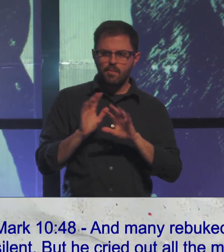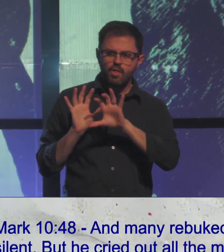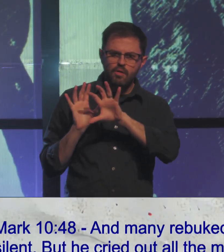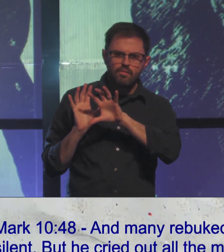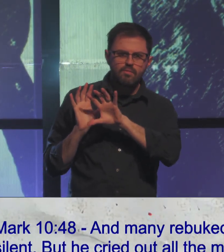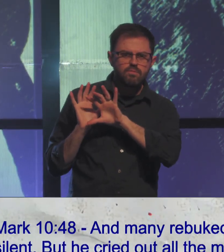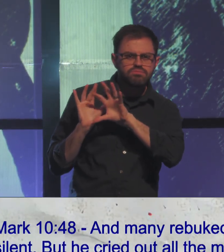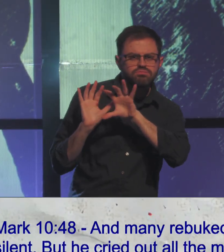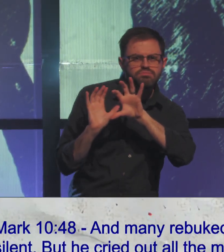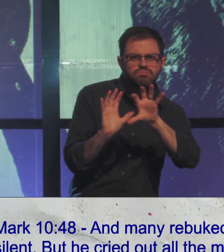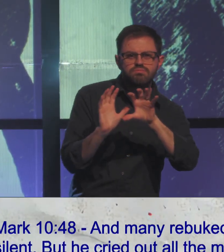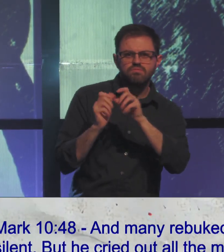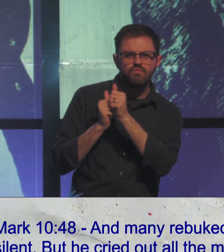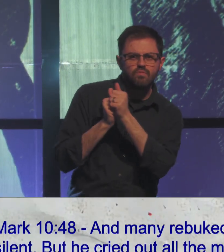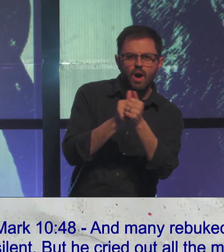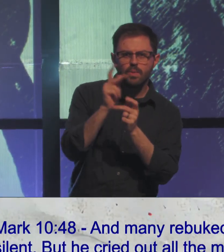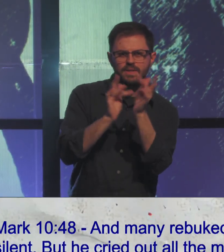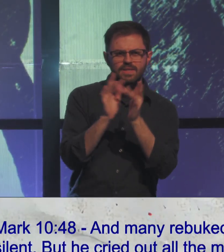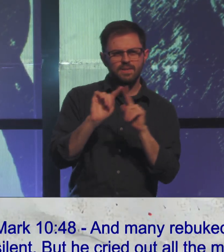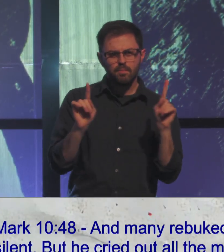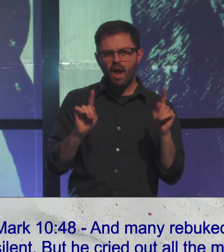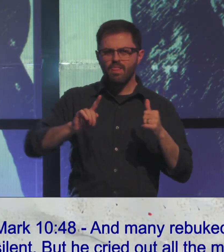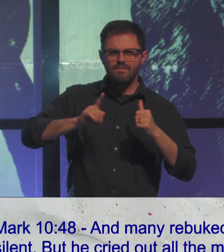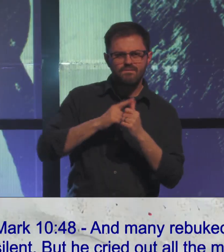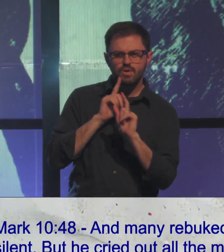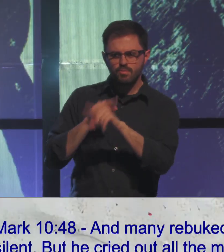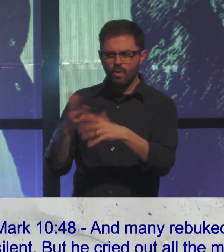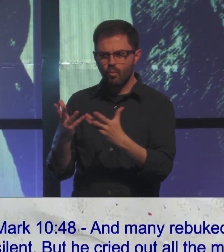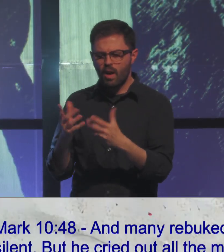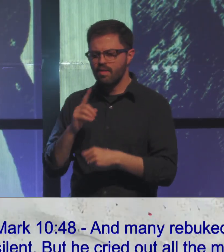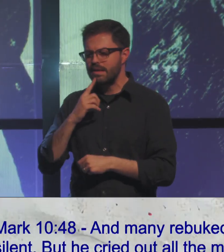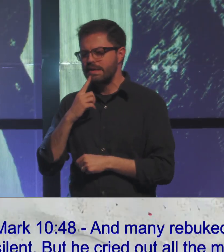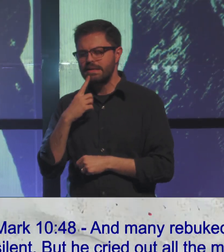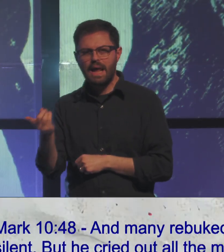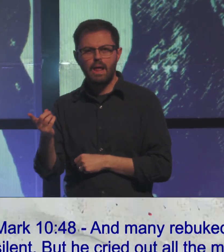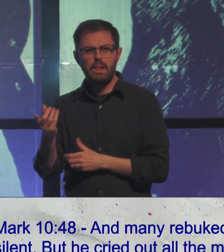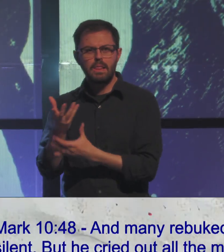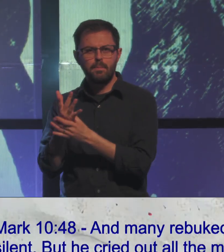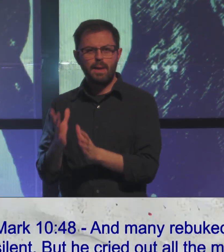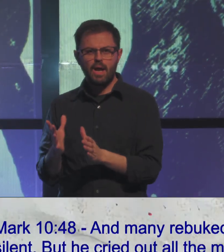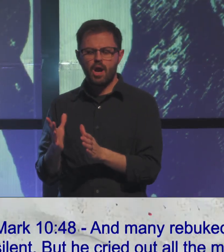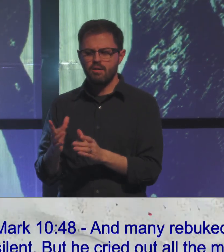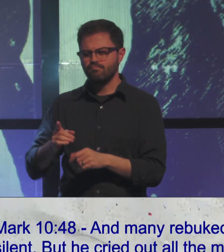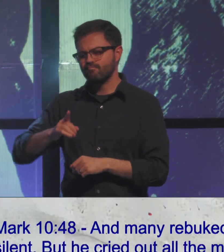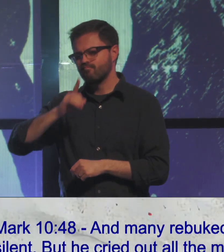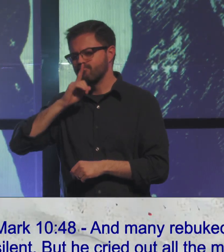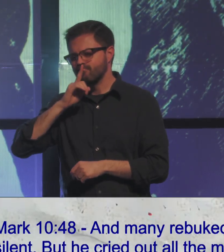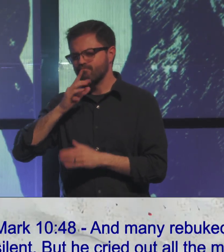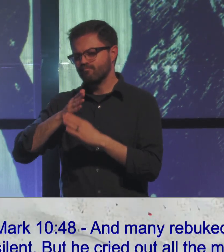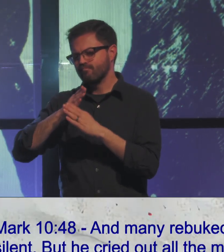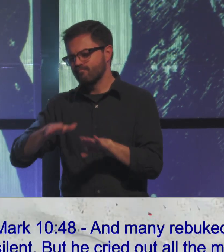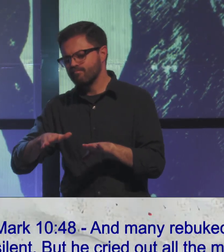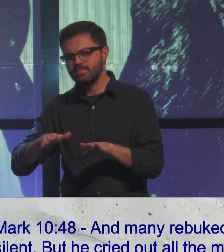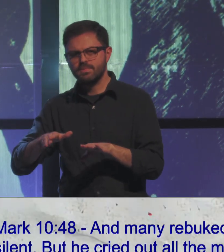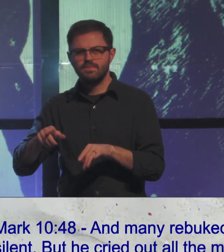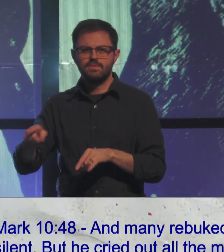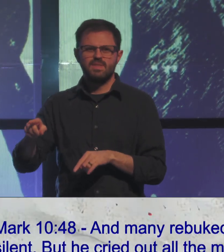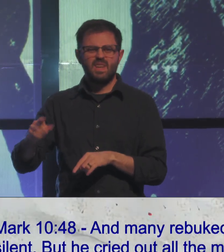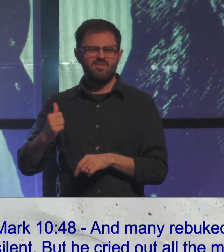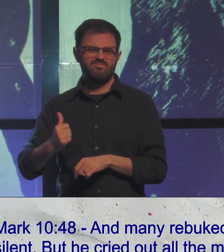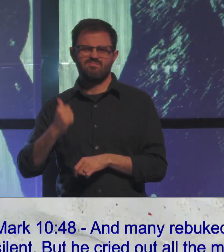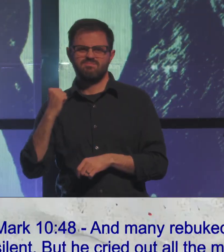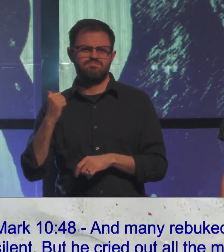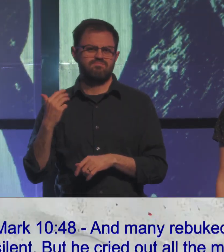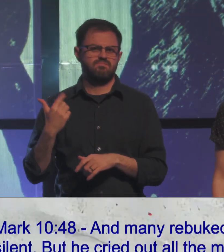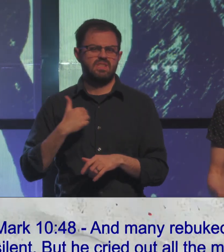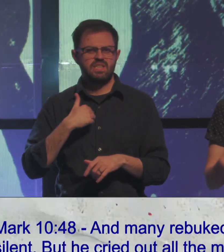him, telling him to be silent. But Bartimaeus didn't listen. It says, but